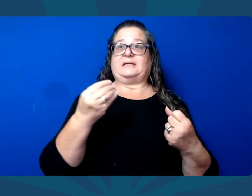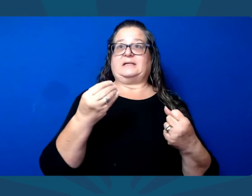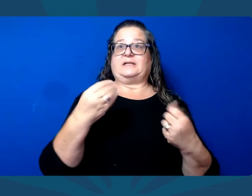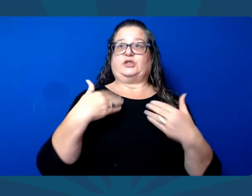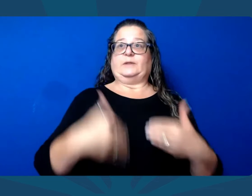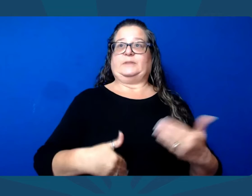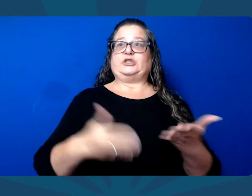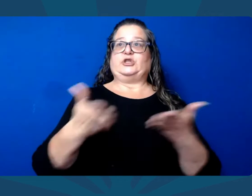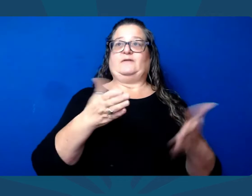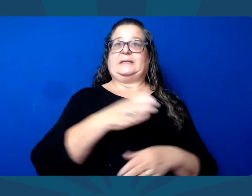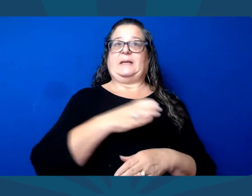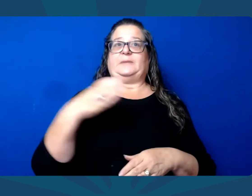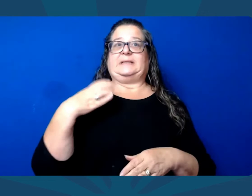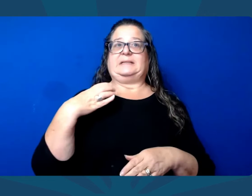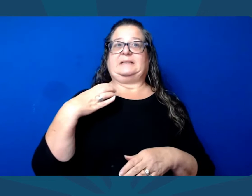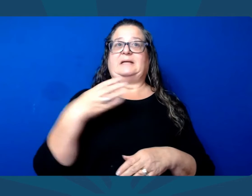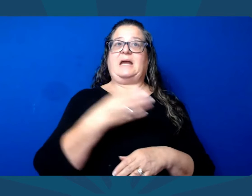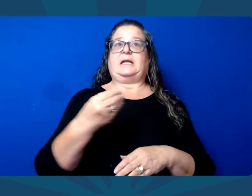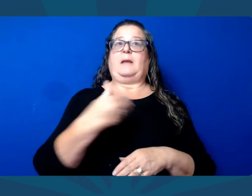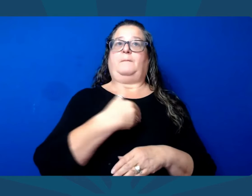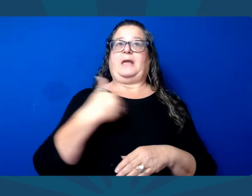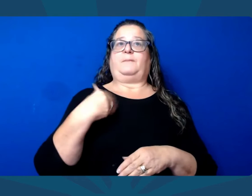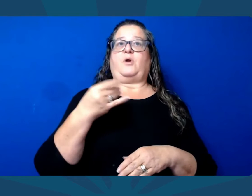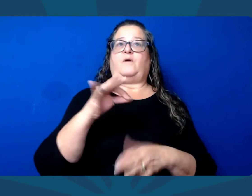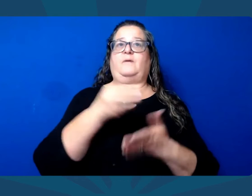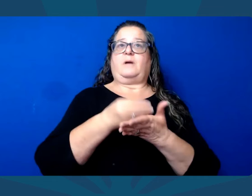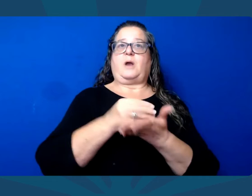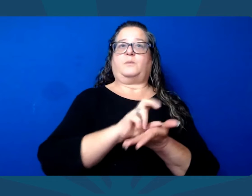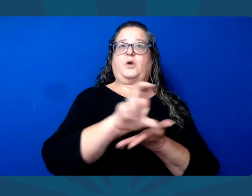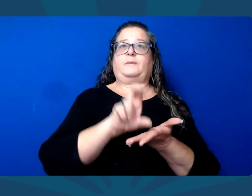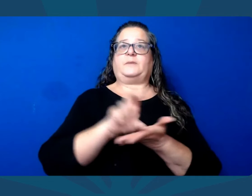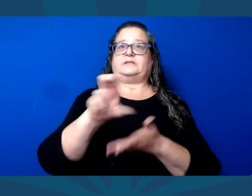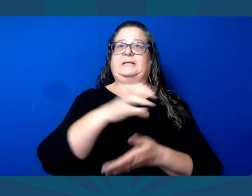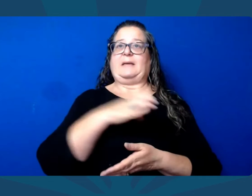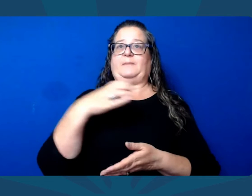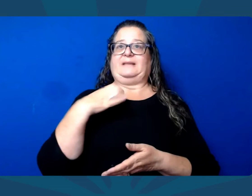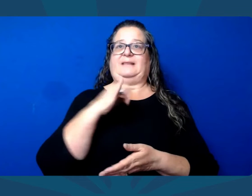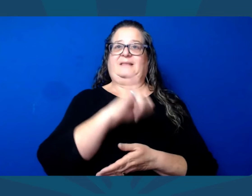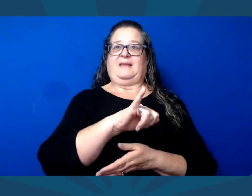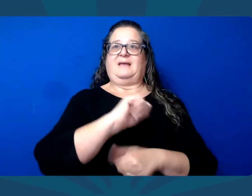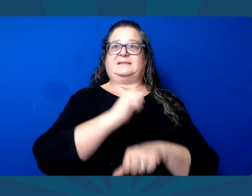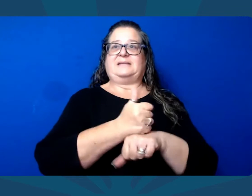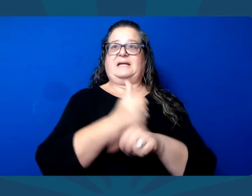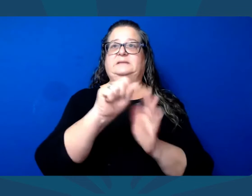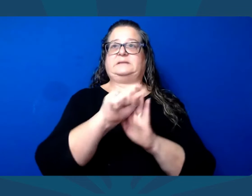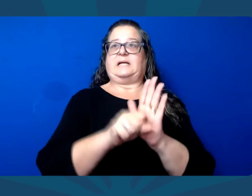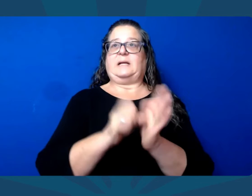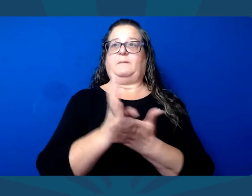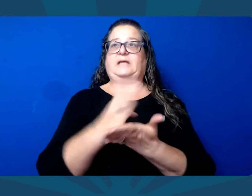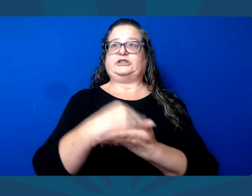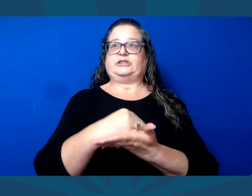Joanne is chairwoman of the House Health and Human Services Committee and member of the Appropriations